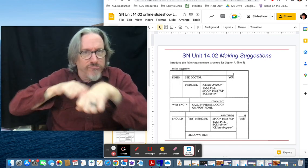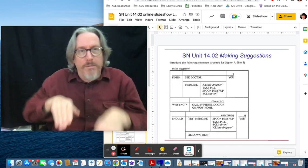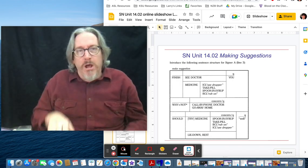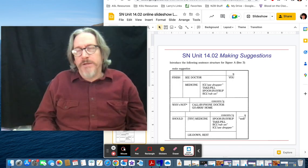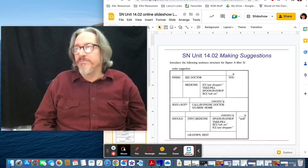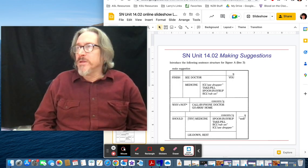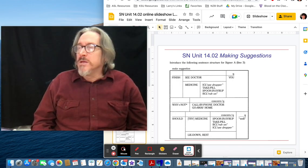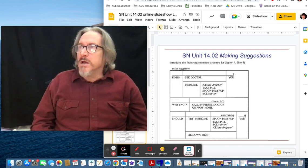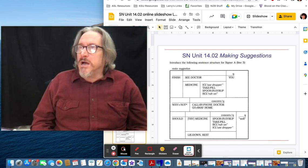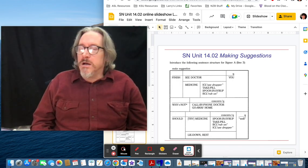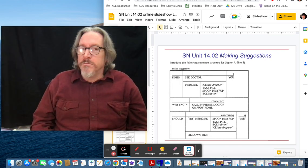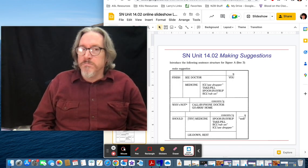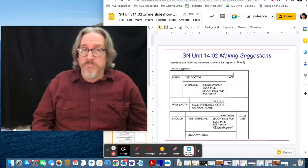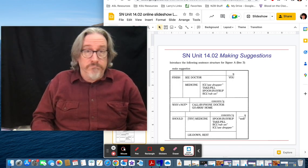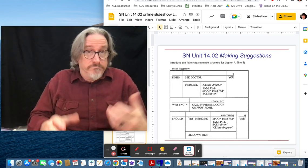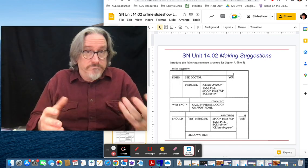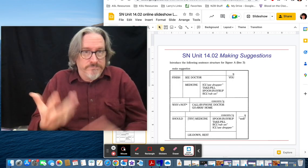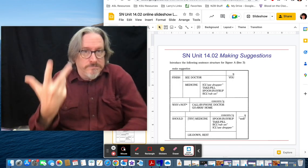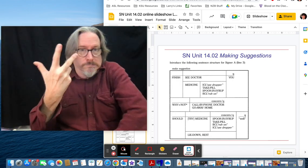right? Rub on.